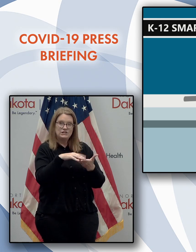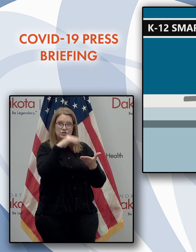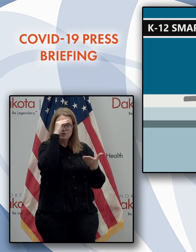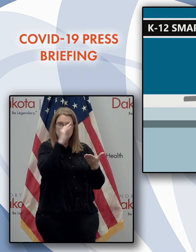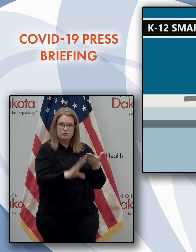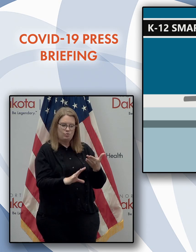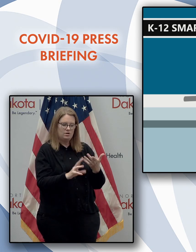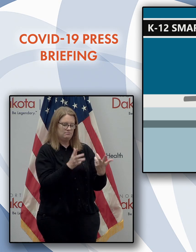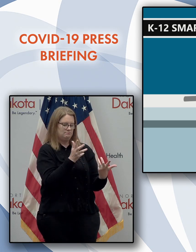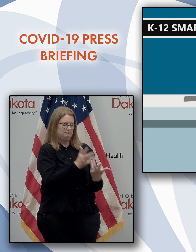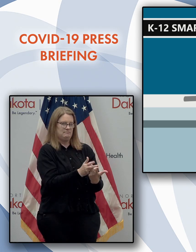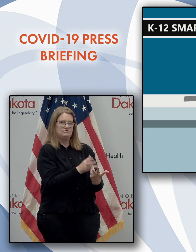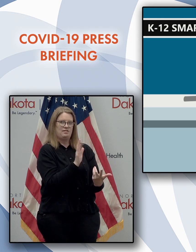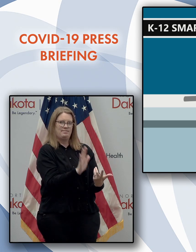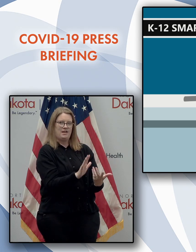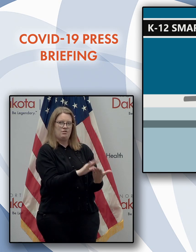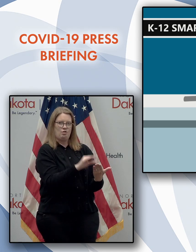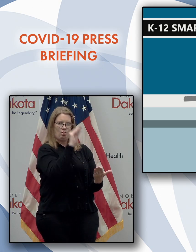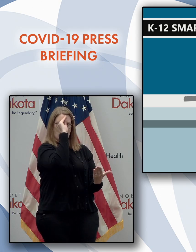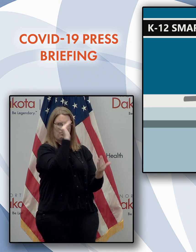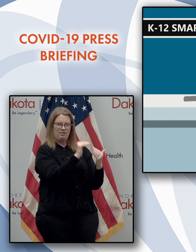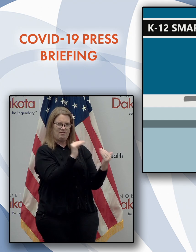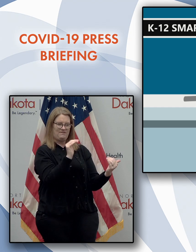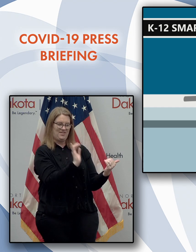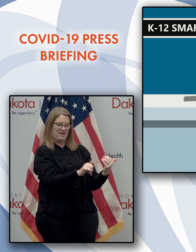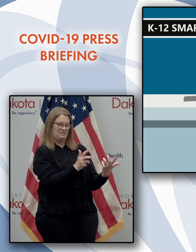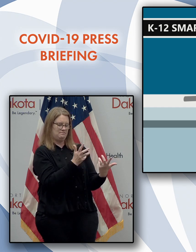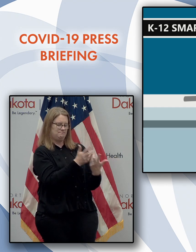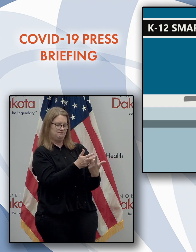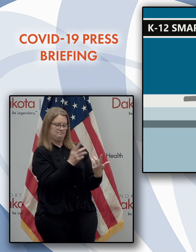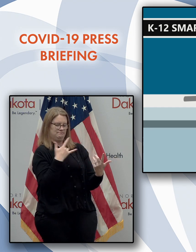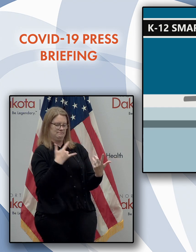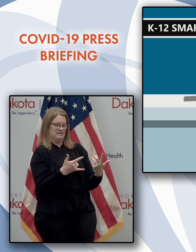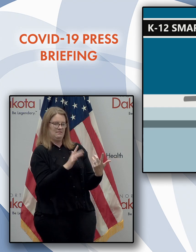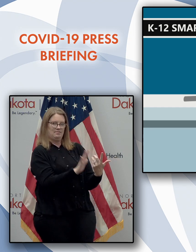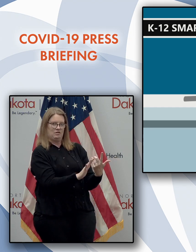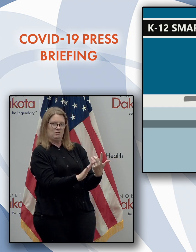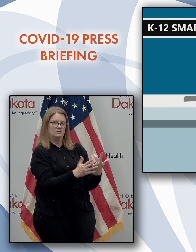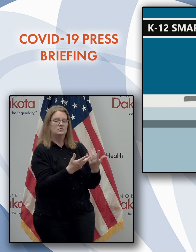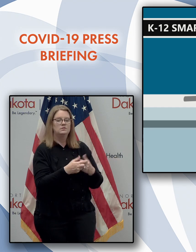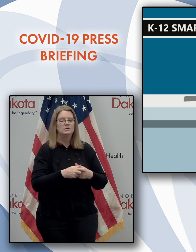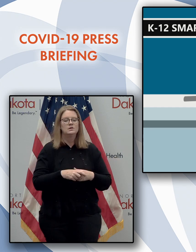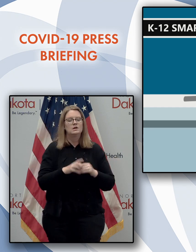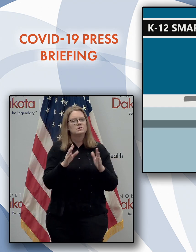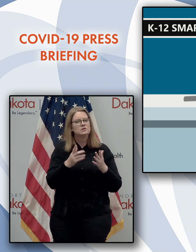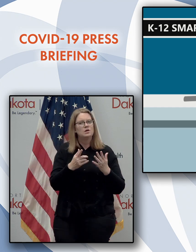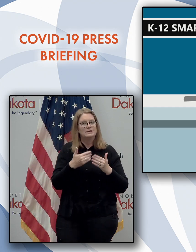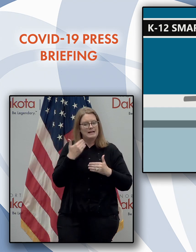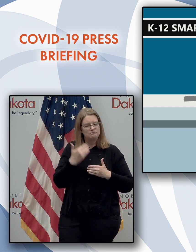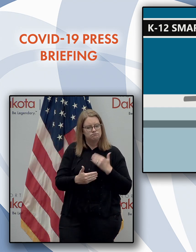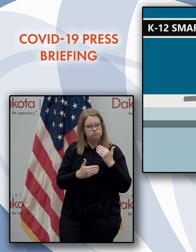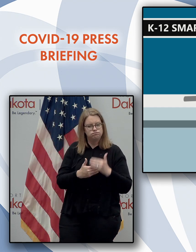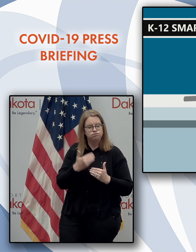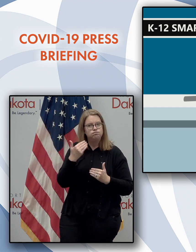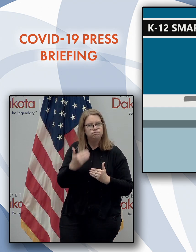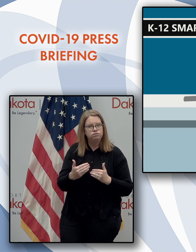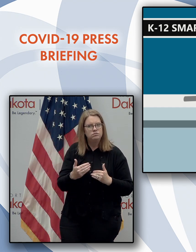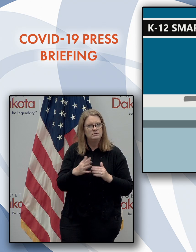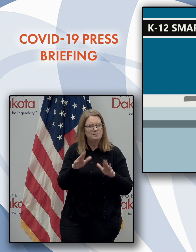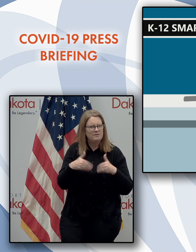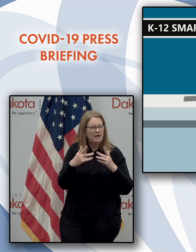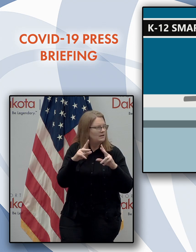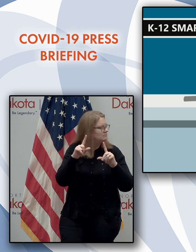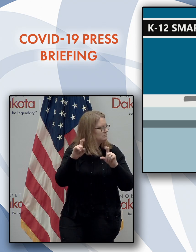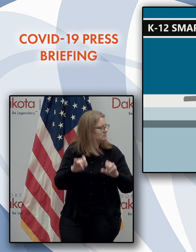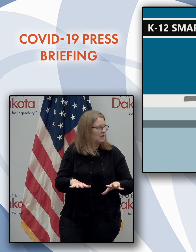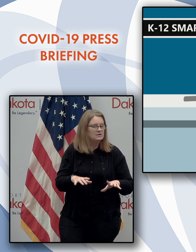at their current learning level. It provides assessments as they move through the program that show learning progress